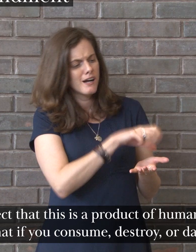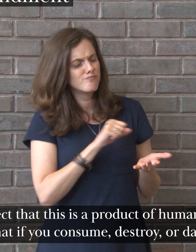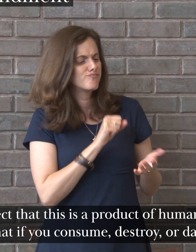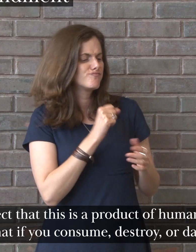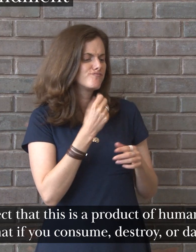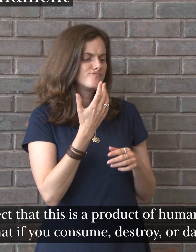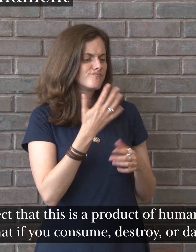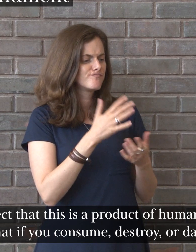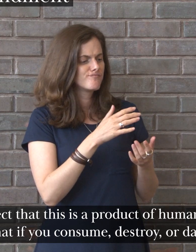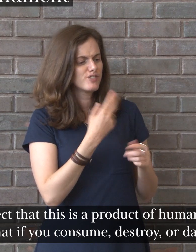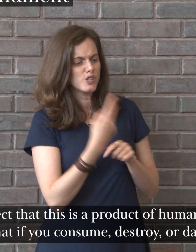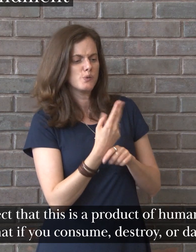damage it,